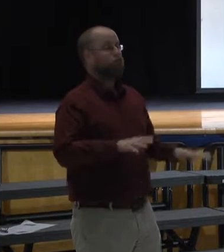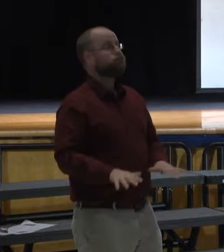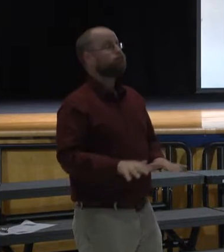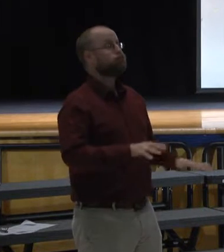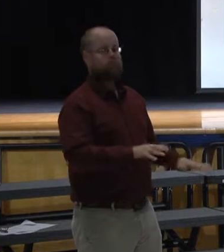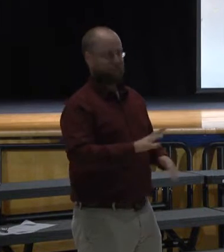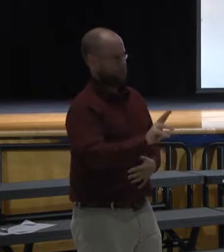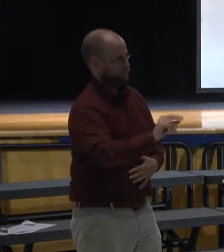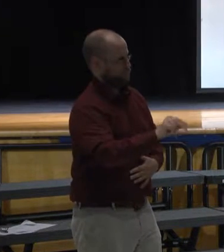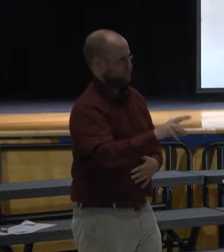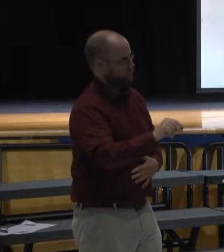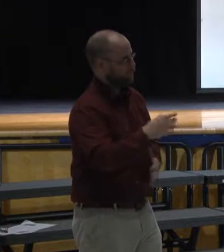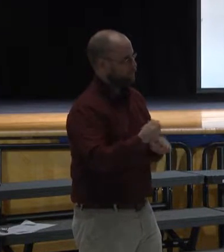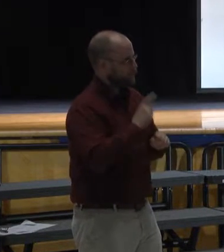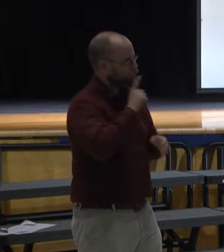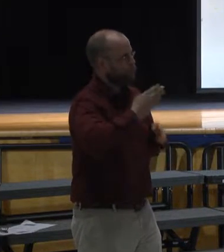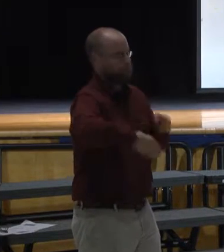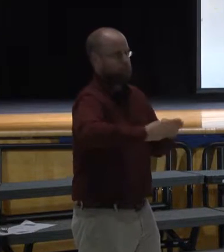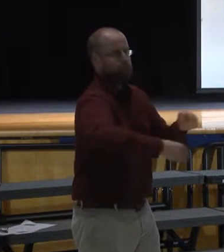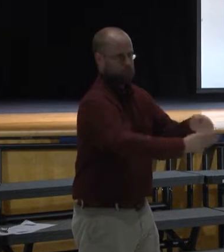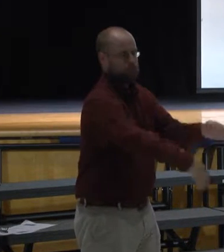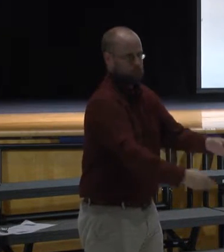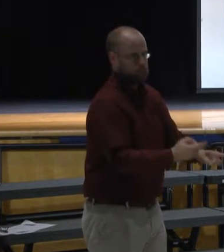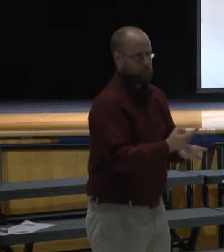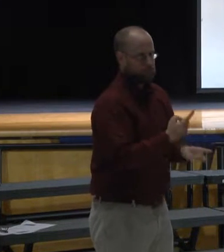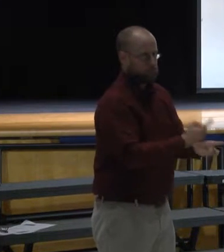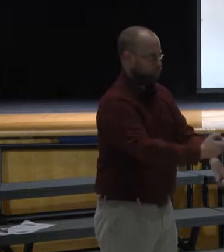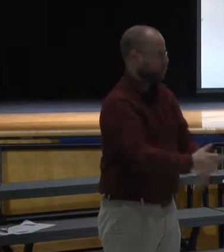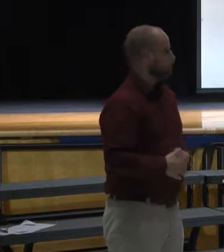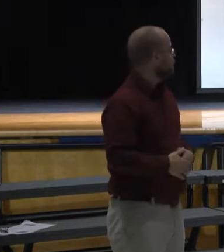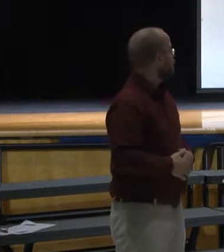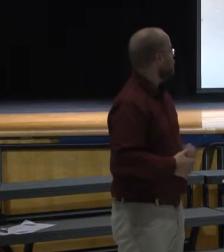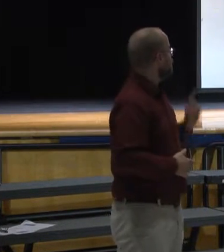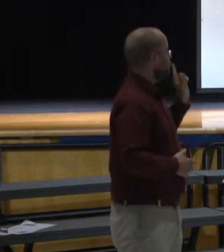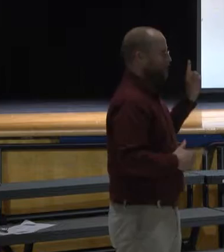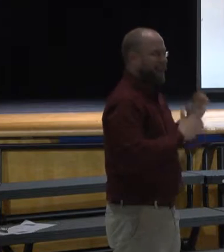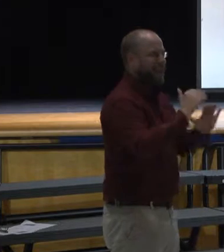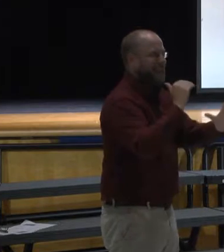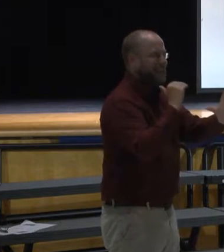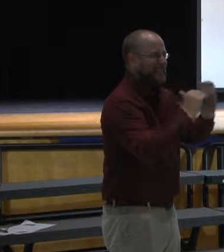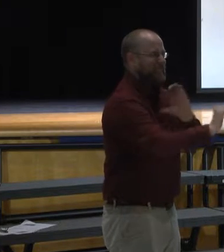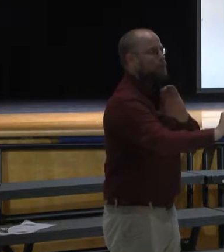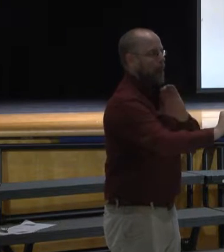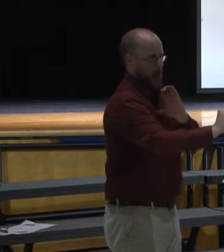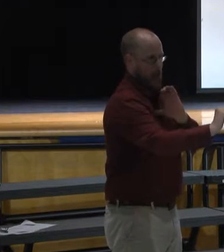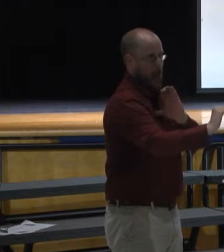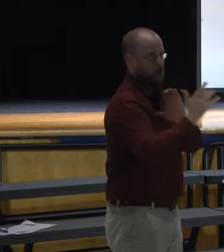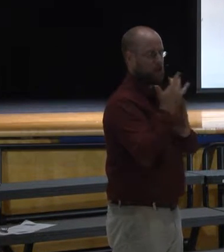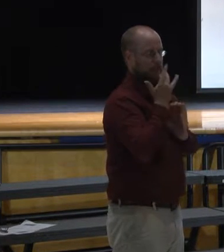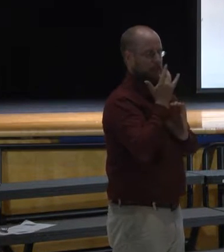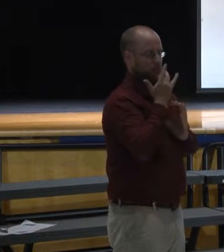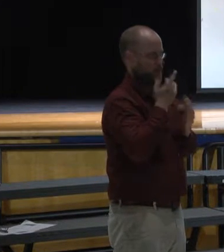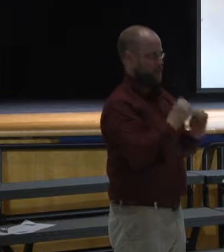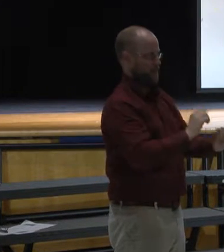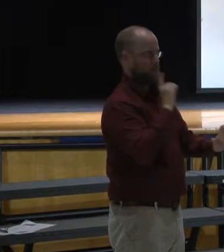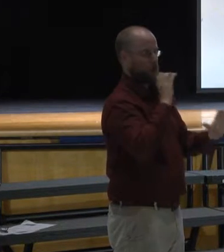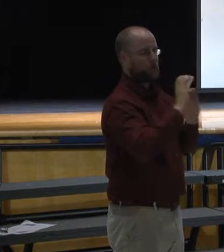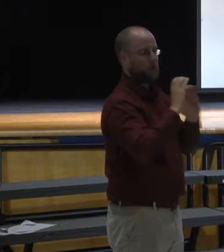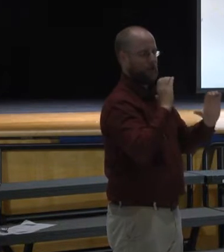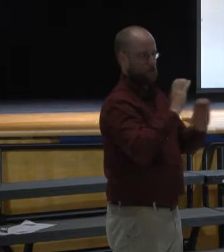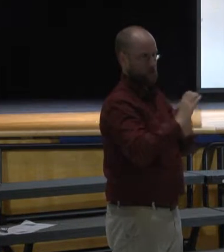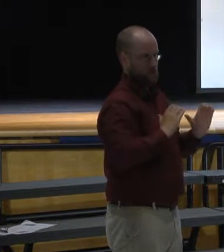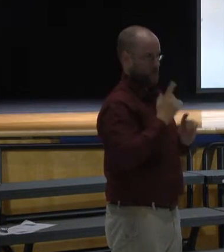timely fashion. All right? Email is the preferred method of communication for most schools and from the FAFSA and